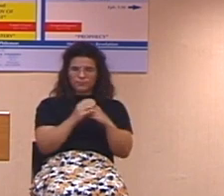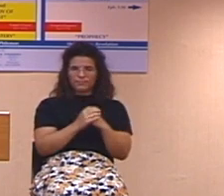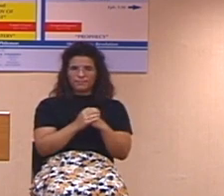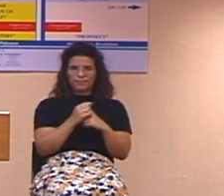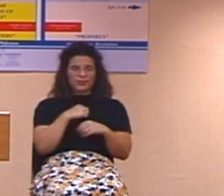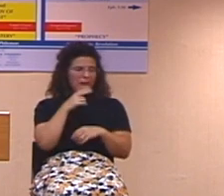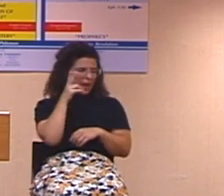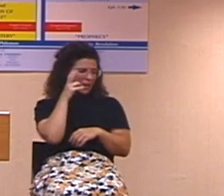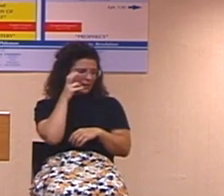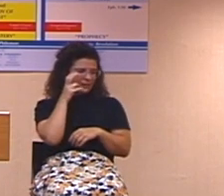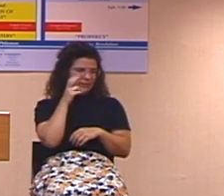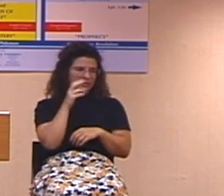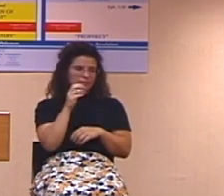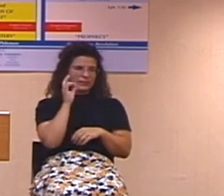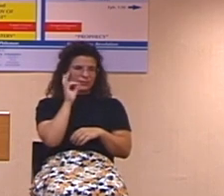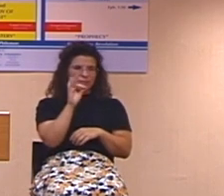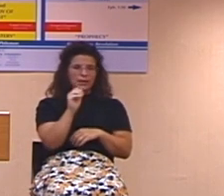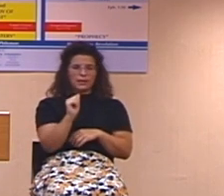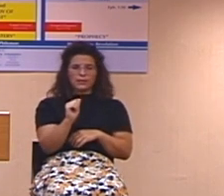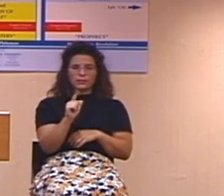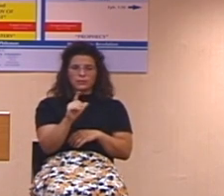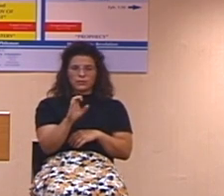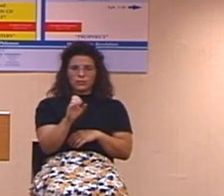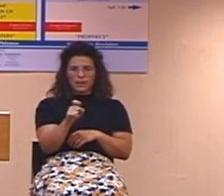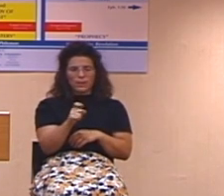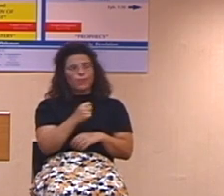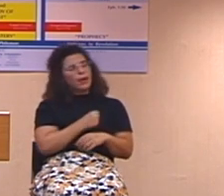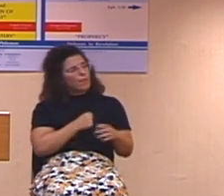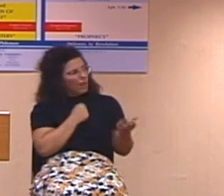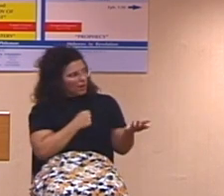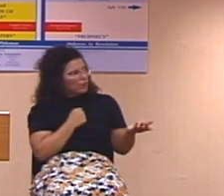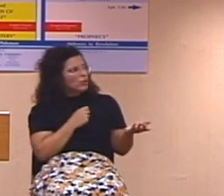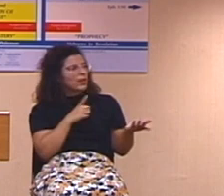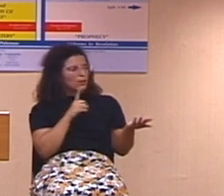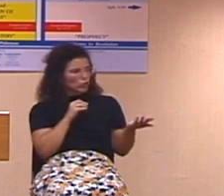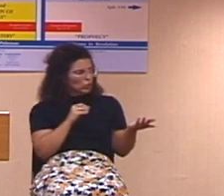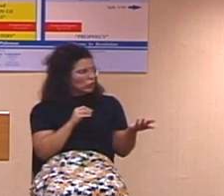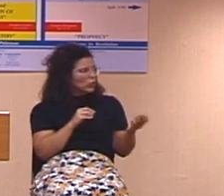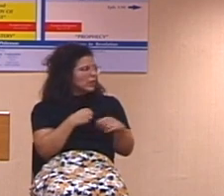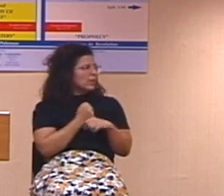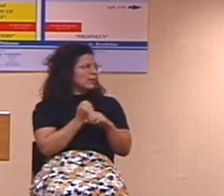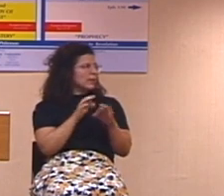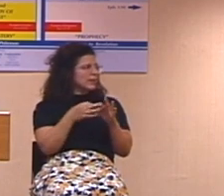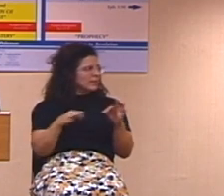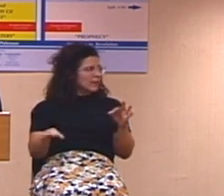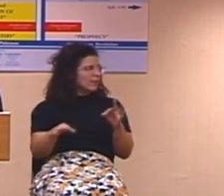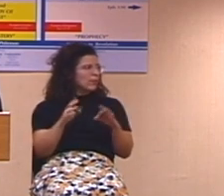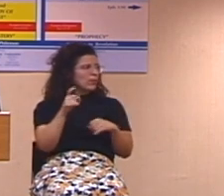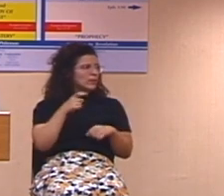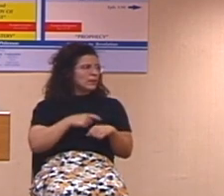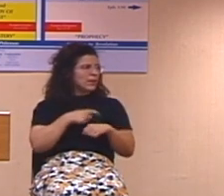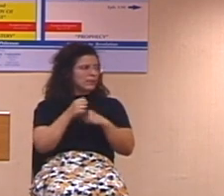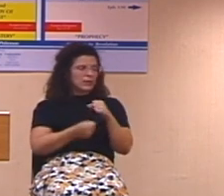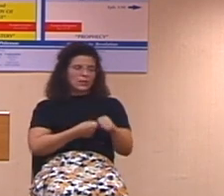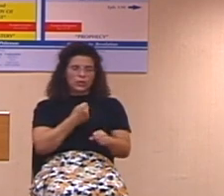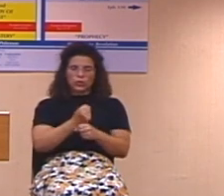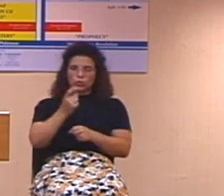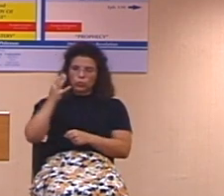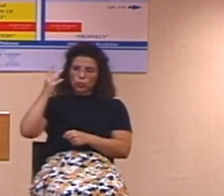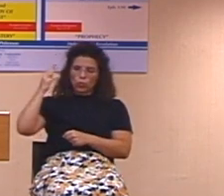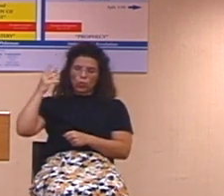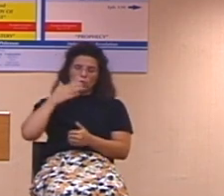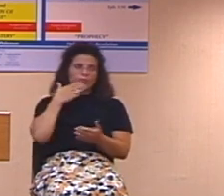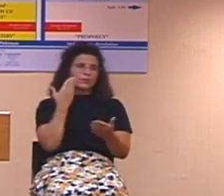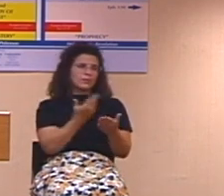I listen to Alex, and I apologize, but I do. And he made a statement one time years ago,